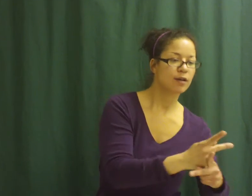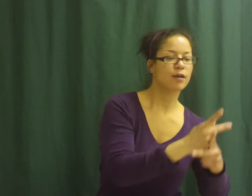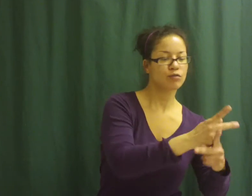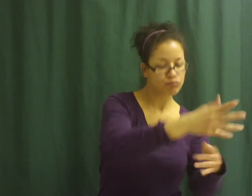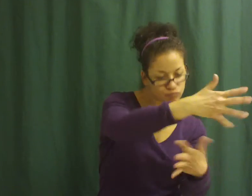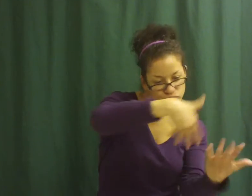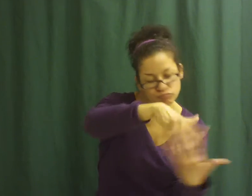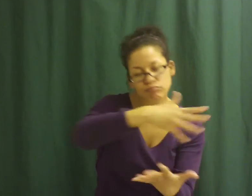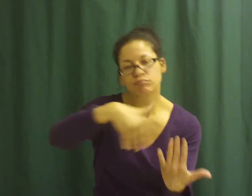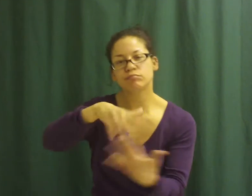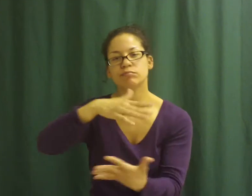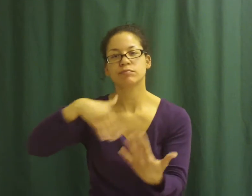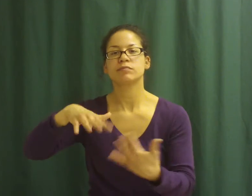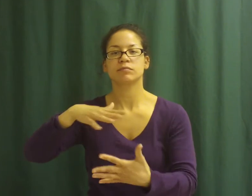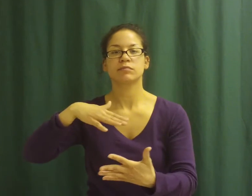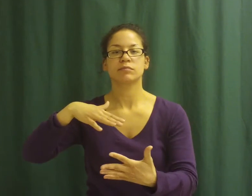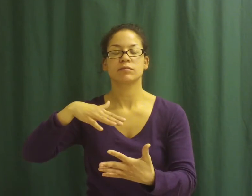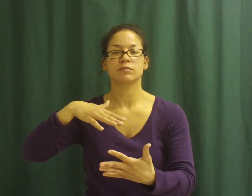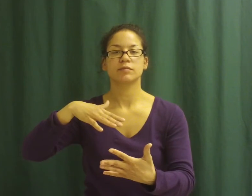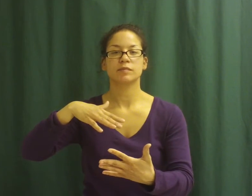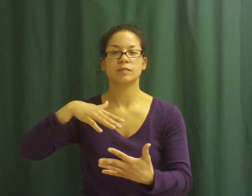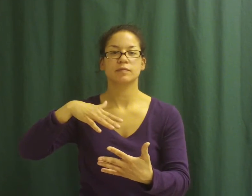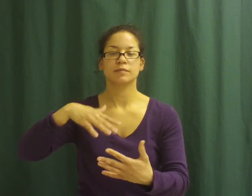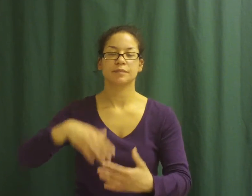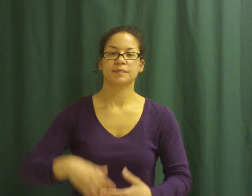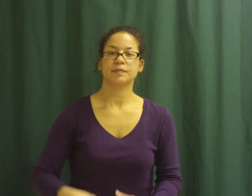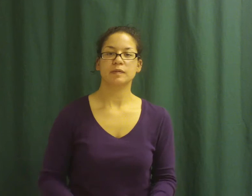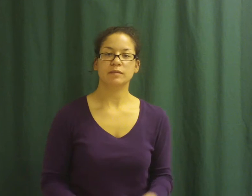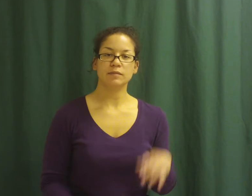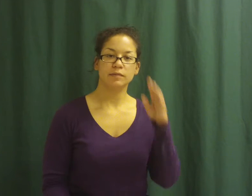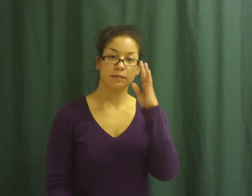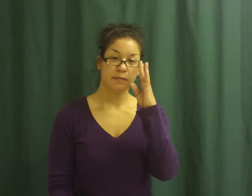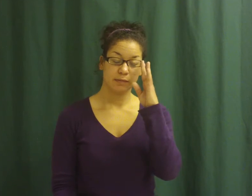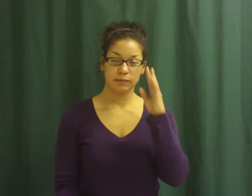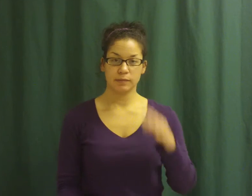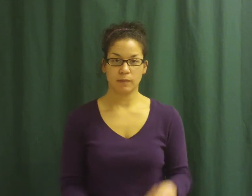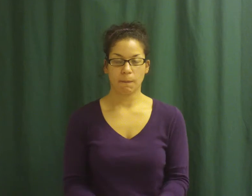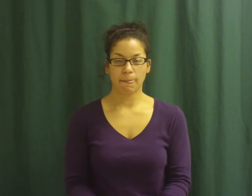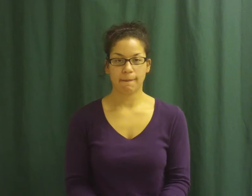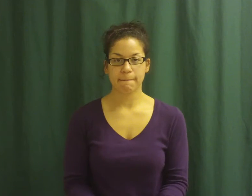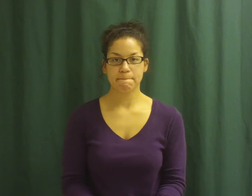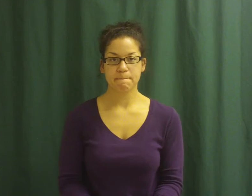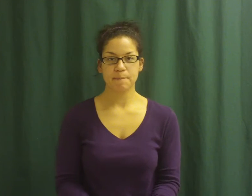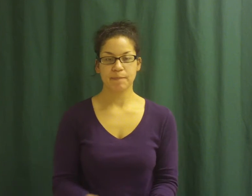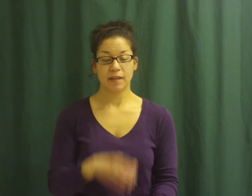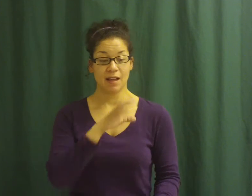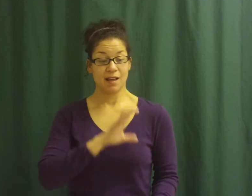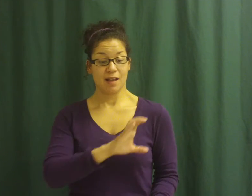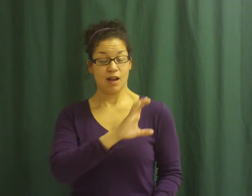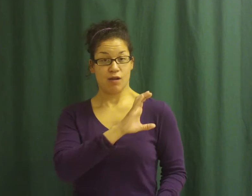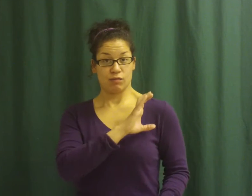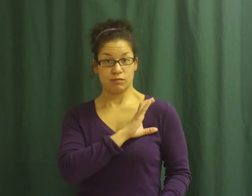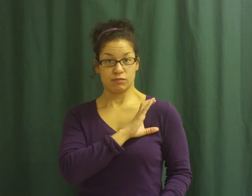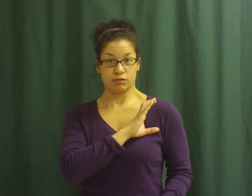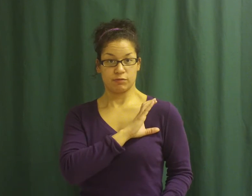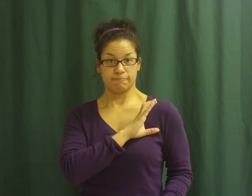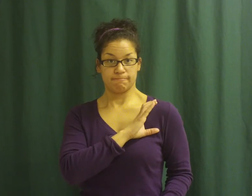While conviction about the need for and connection between character, education, and